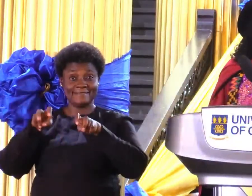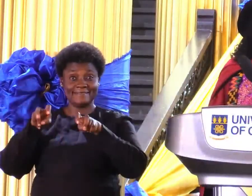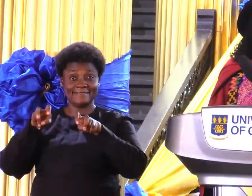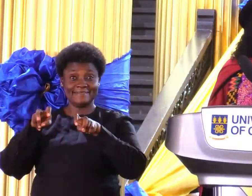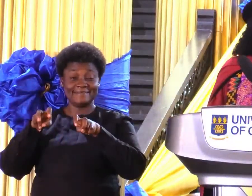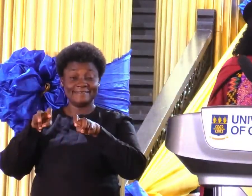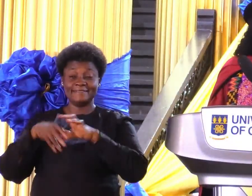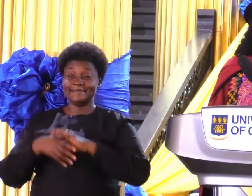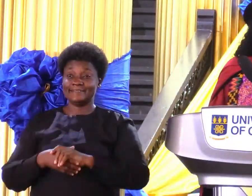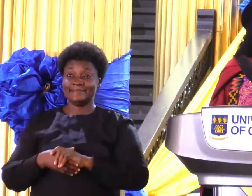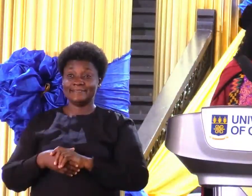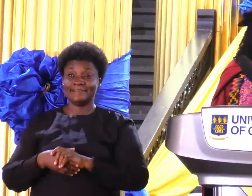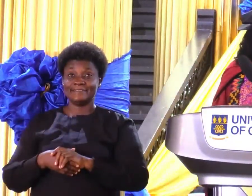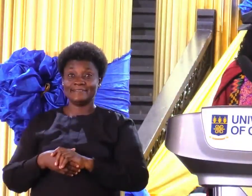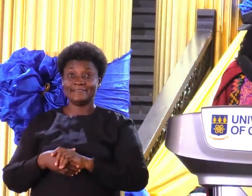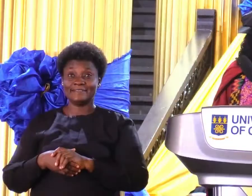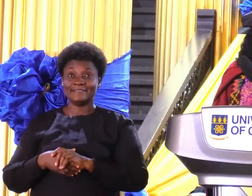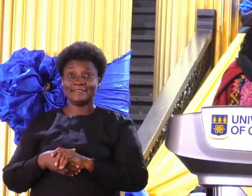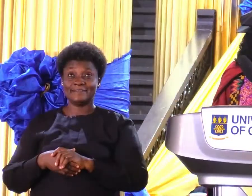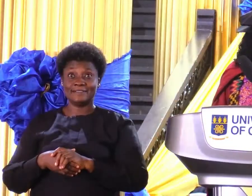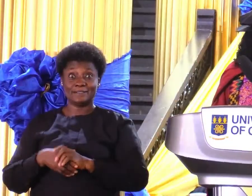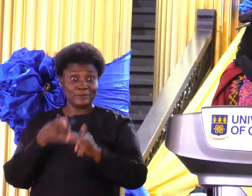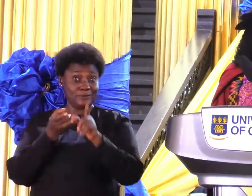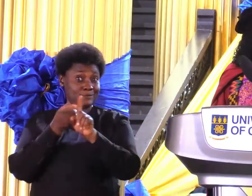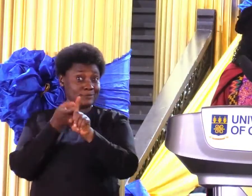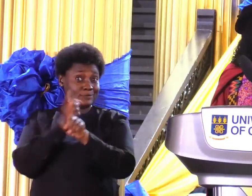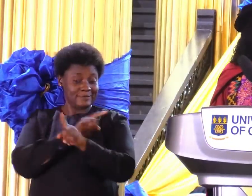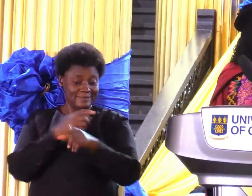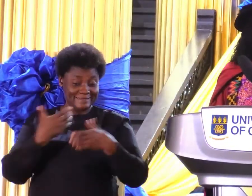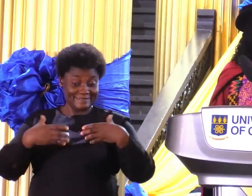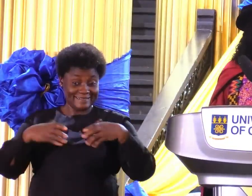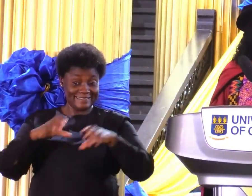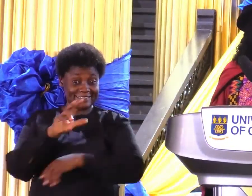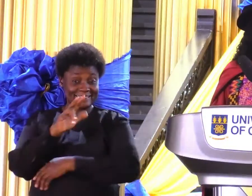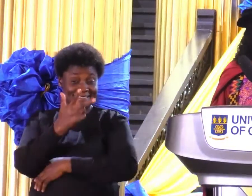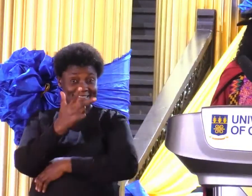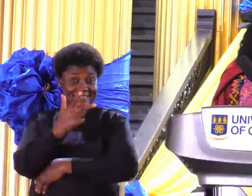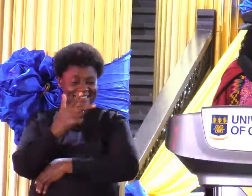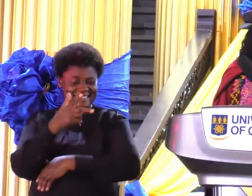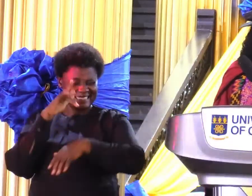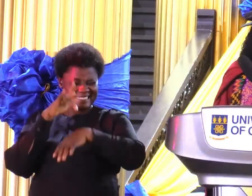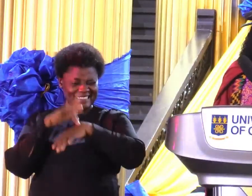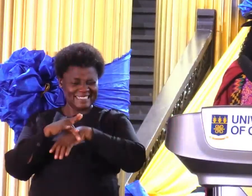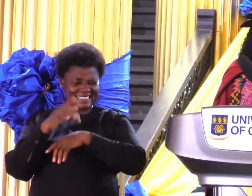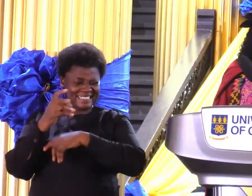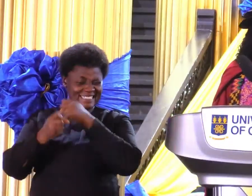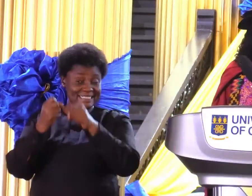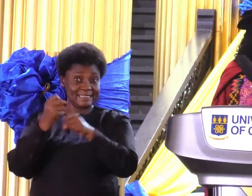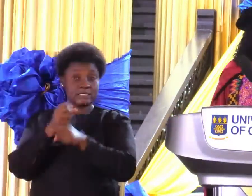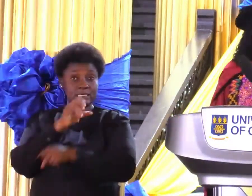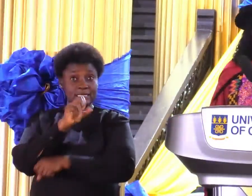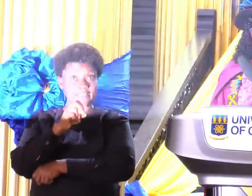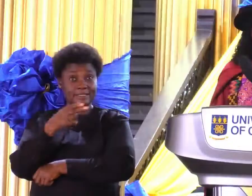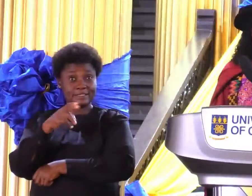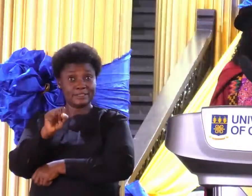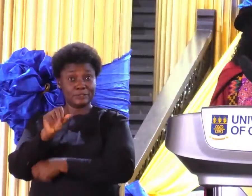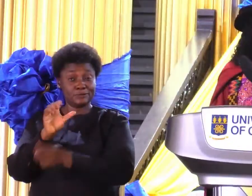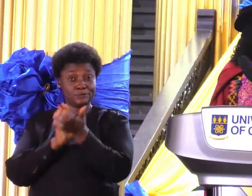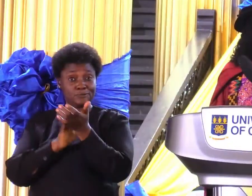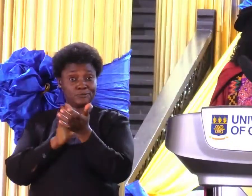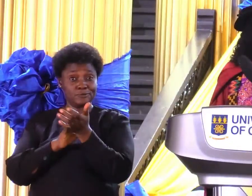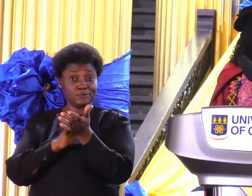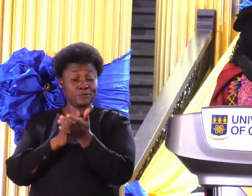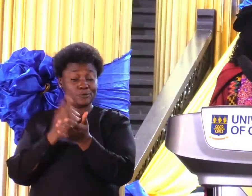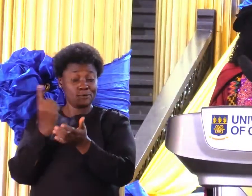From about class 3 up to my early years in secondary school, my essays, I would